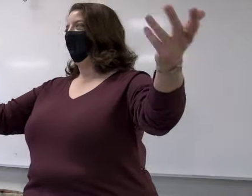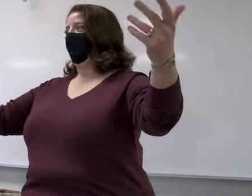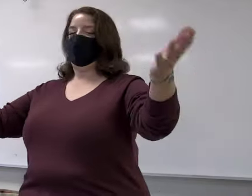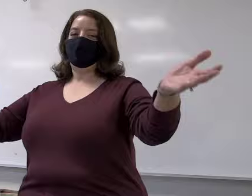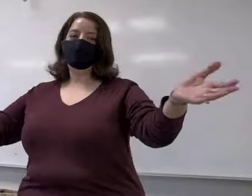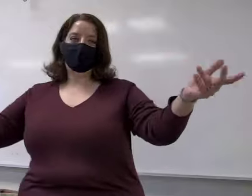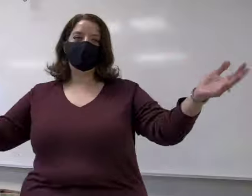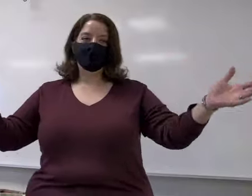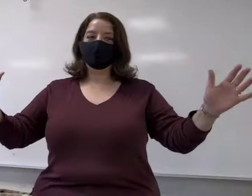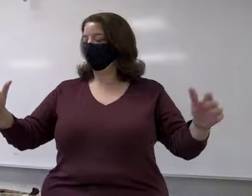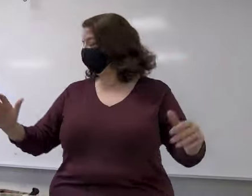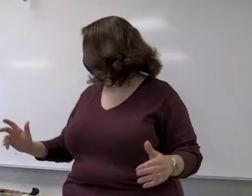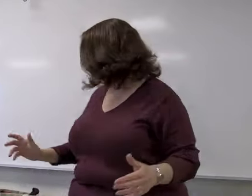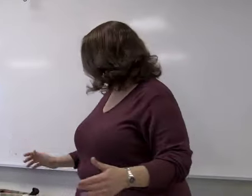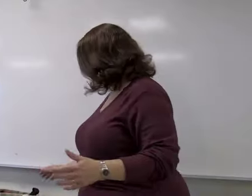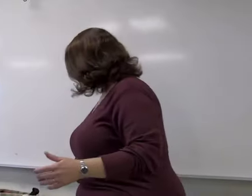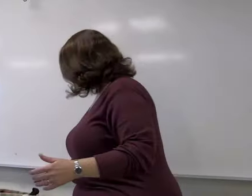and kind of walk you through some stuff.